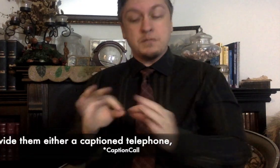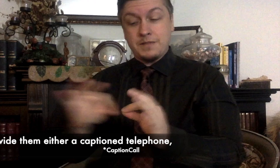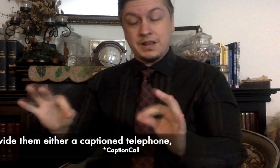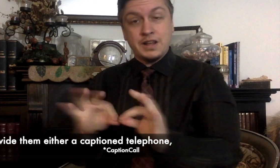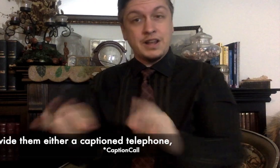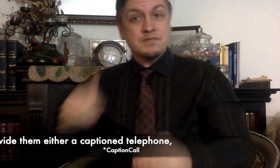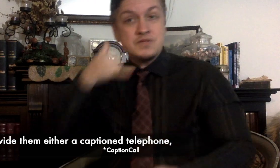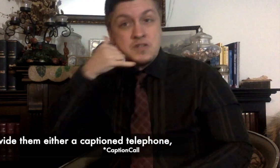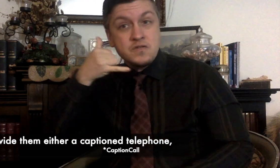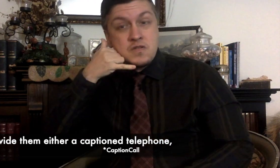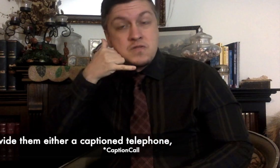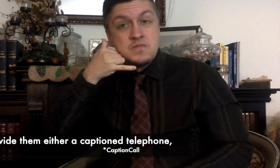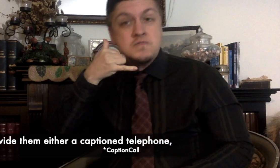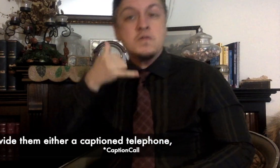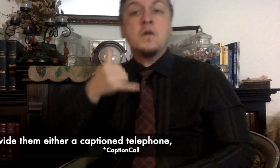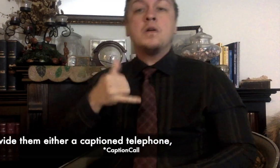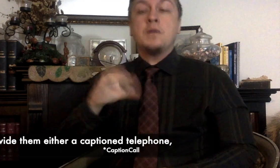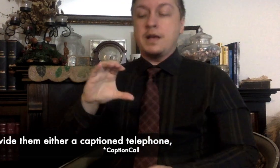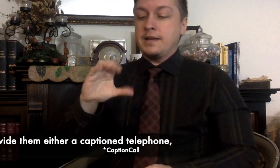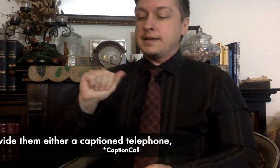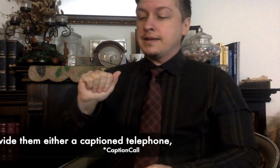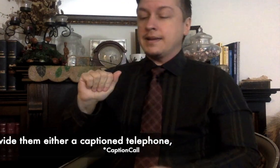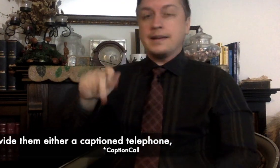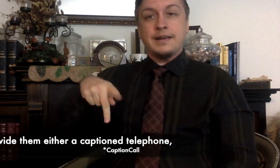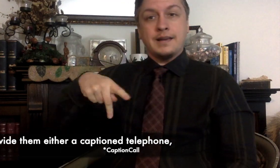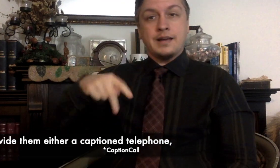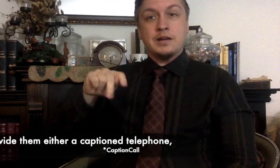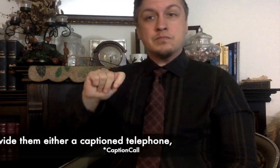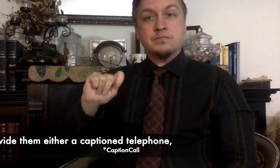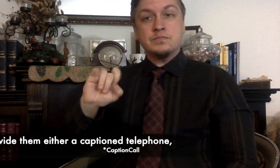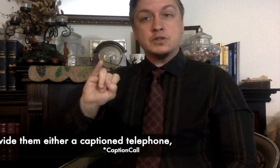provide them with either a caption phone, like Caption Call,